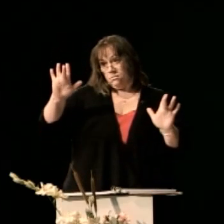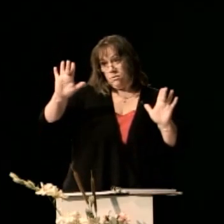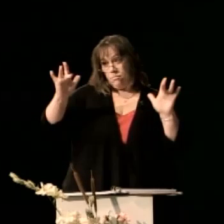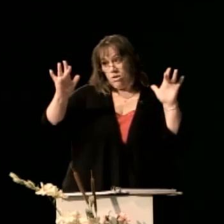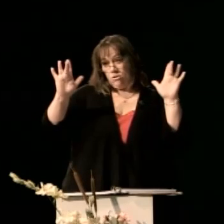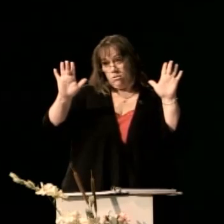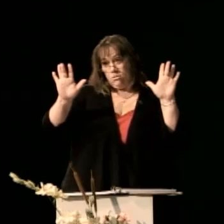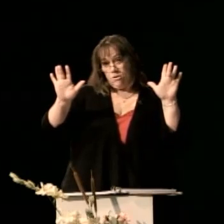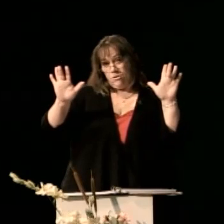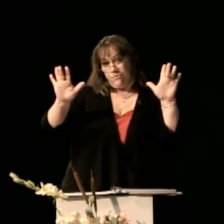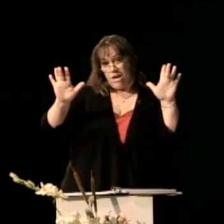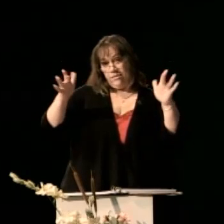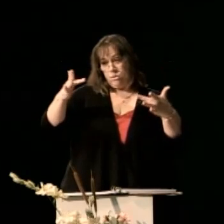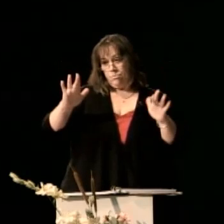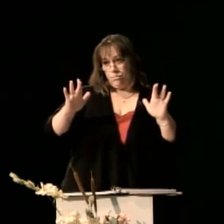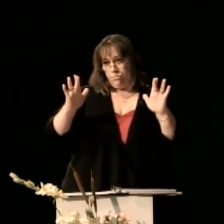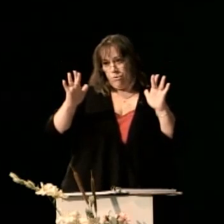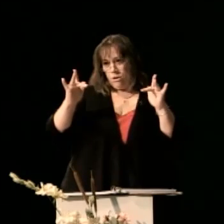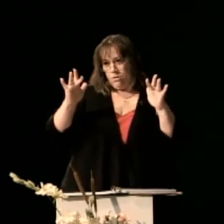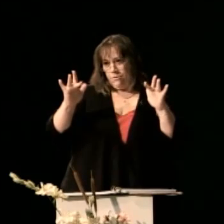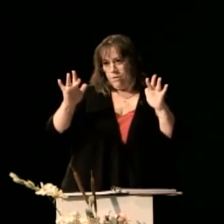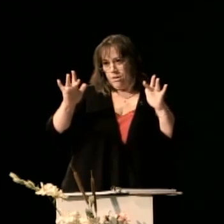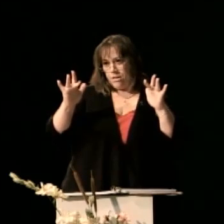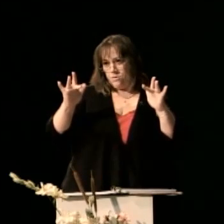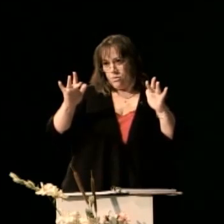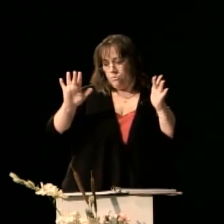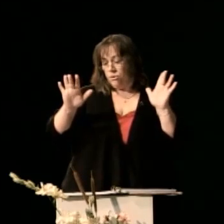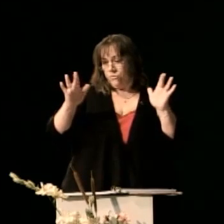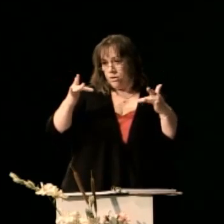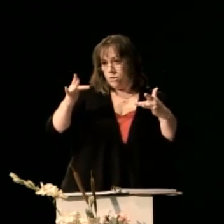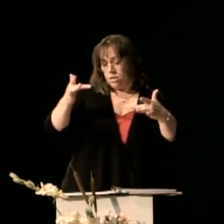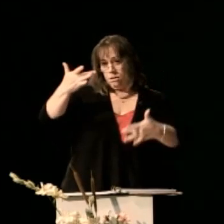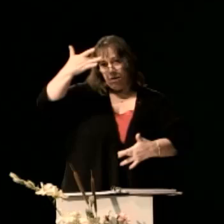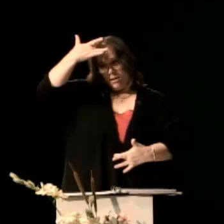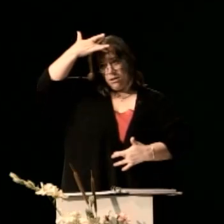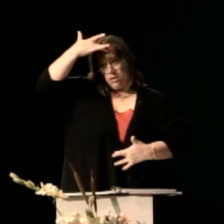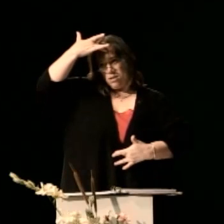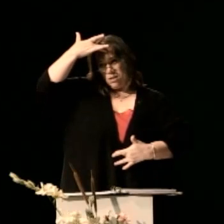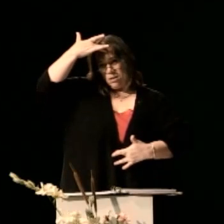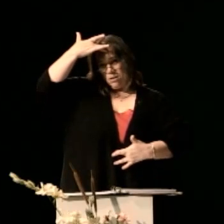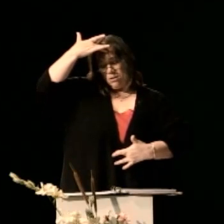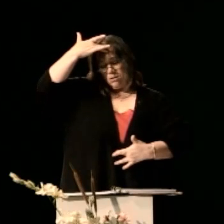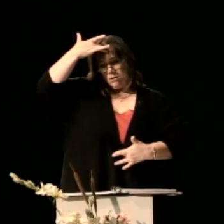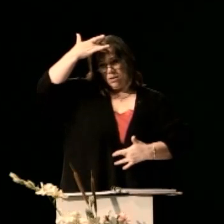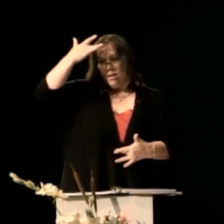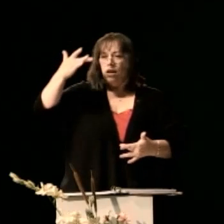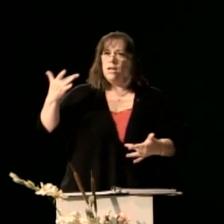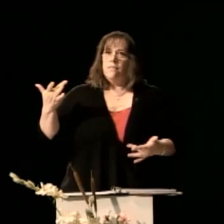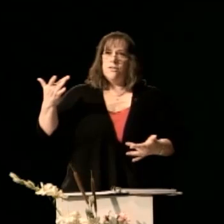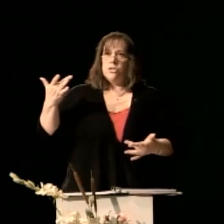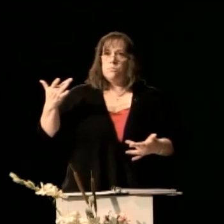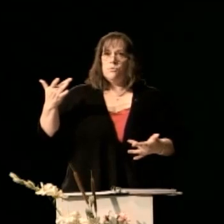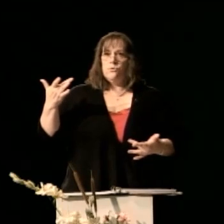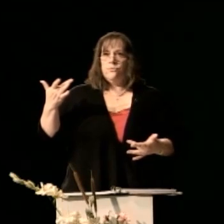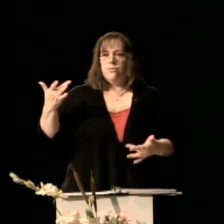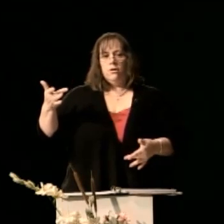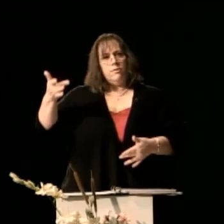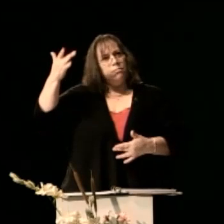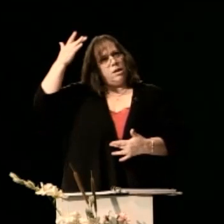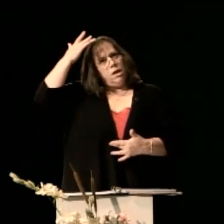Make your 5s, but bring your index, your middle fingers in. Are you sick? This you would move my head,